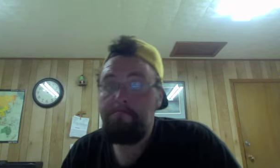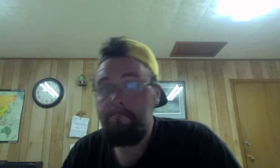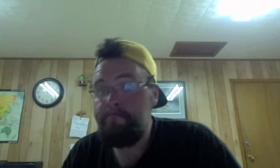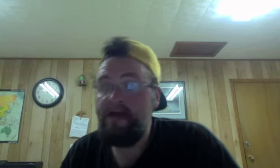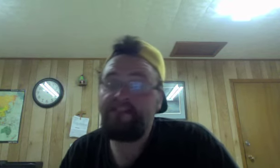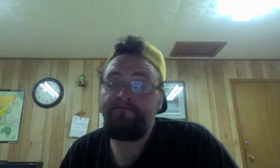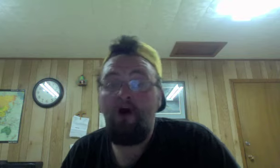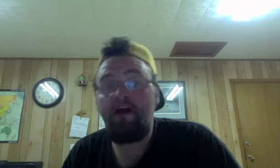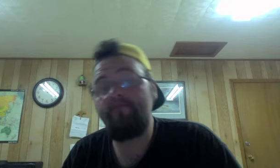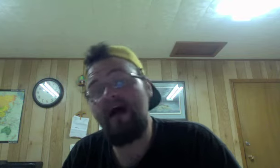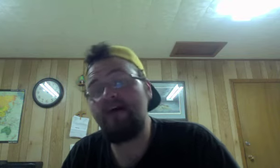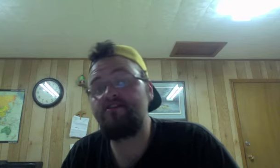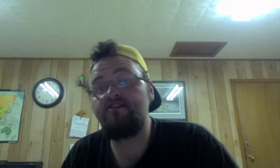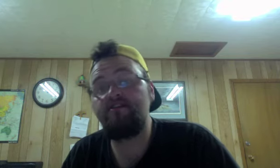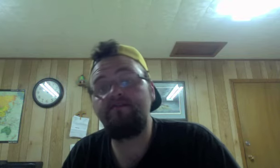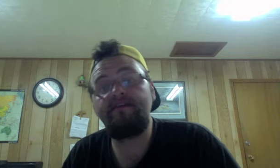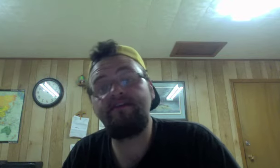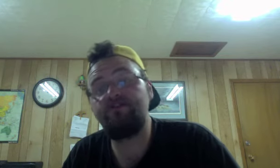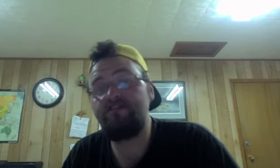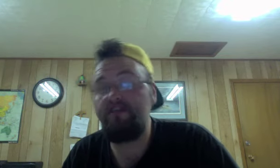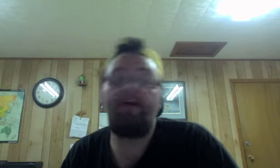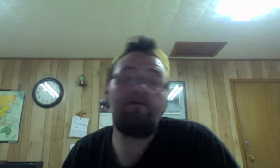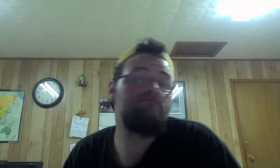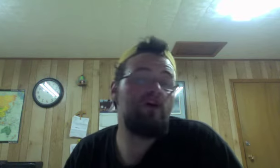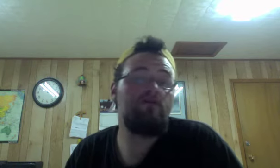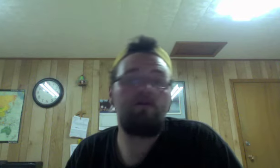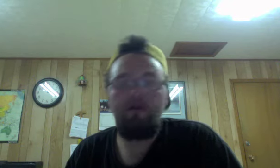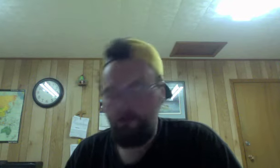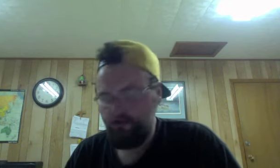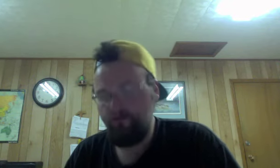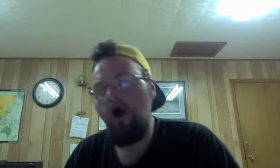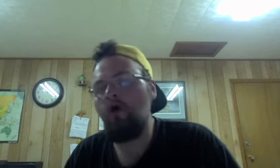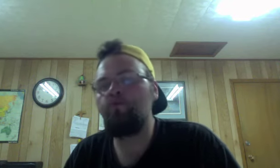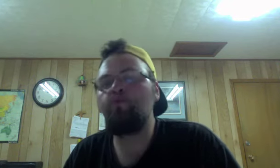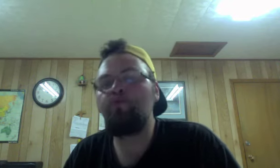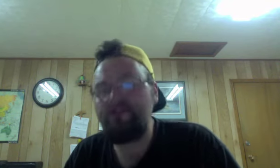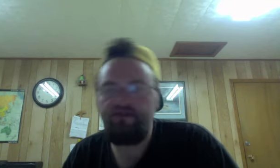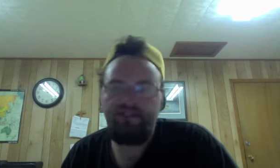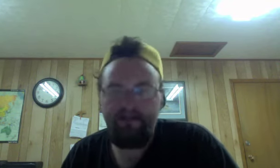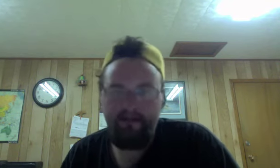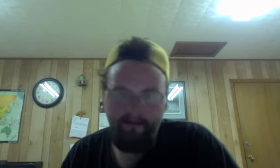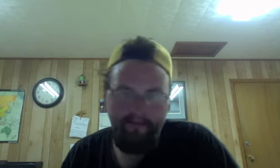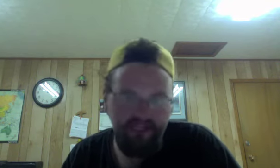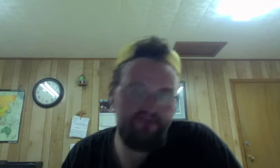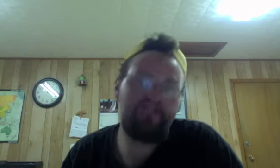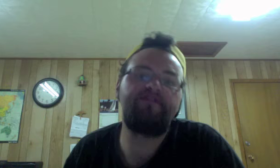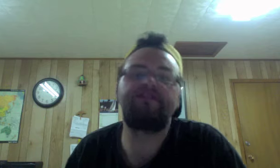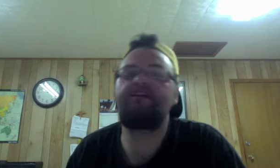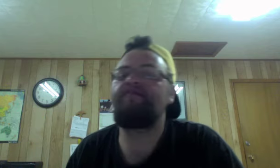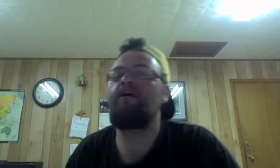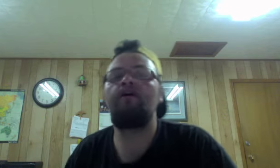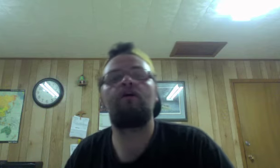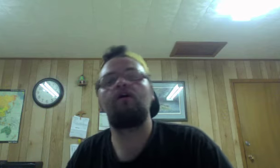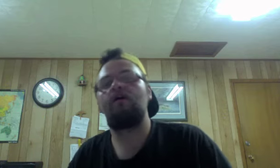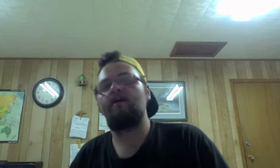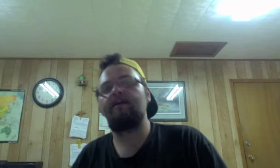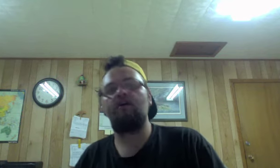best pocket passer in the history of CFL yeah Jamal Richardson best receiver in the CFL you know